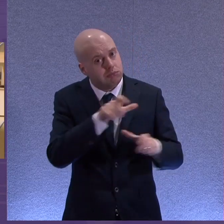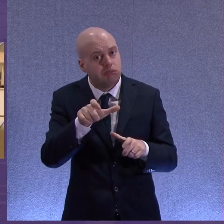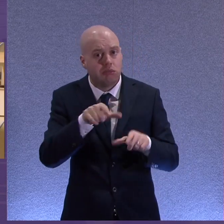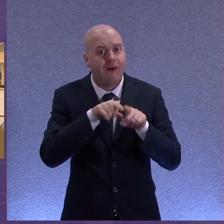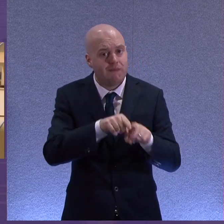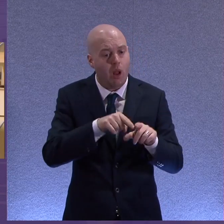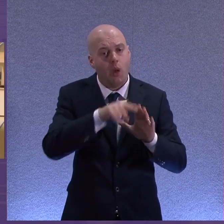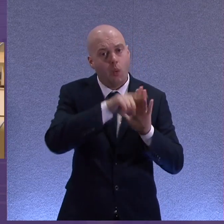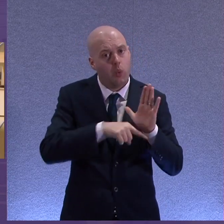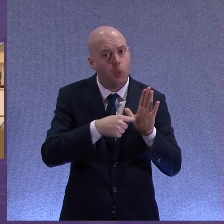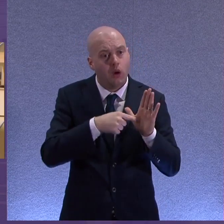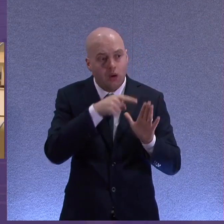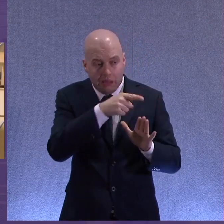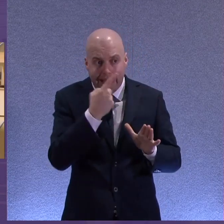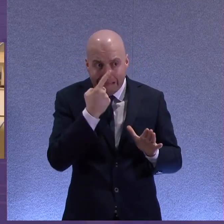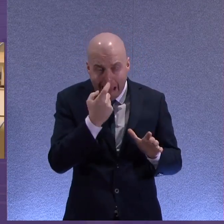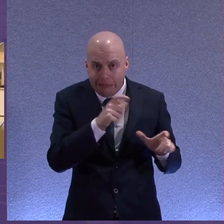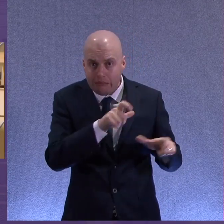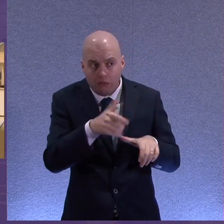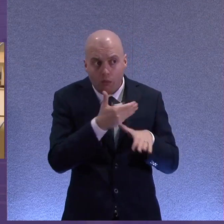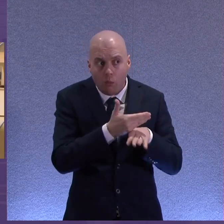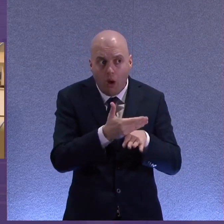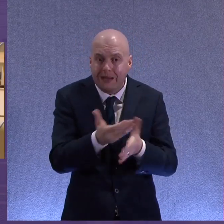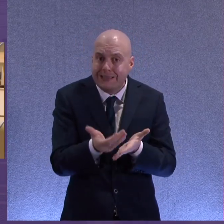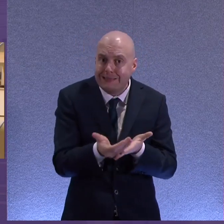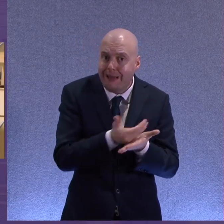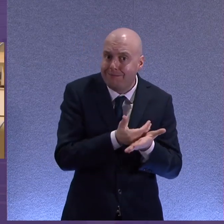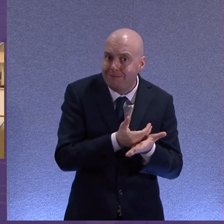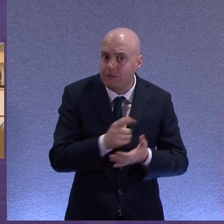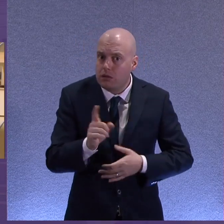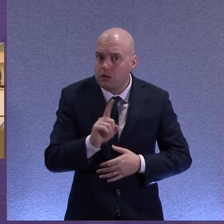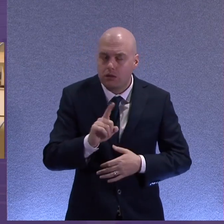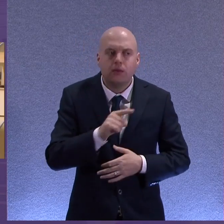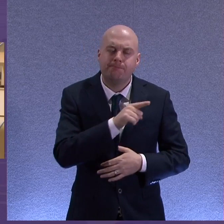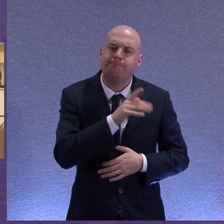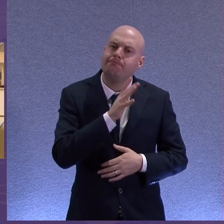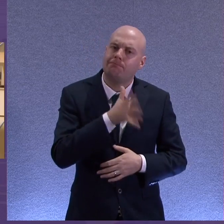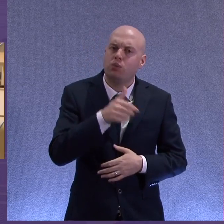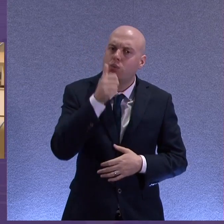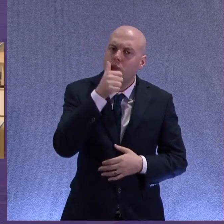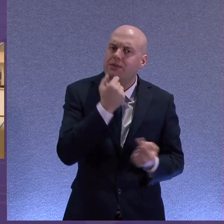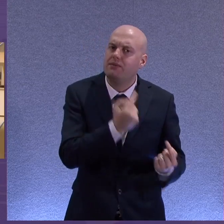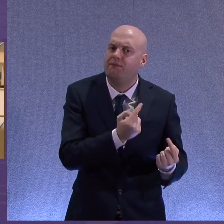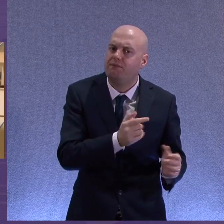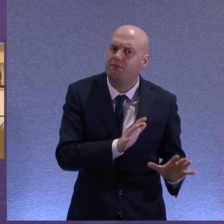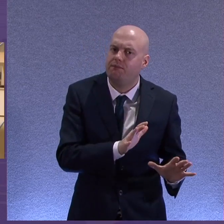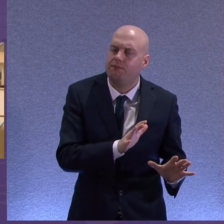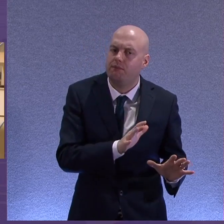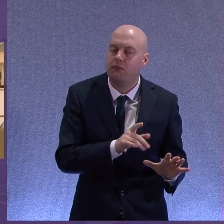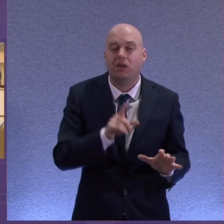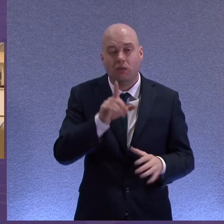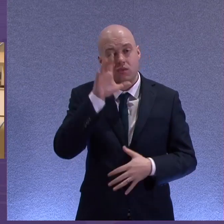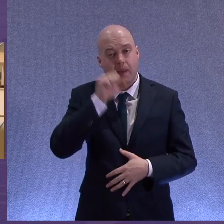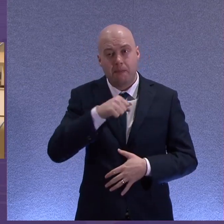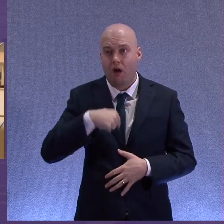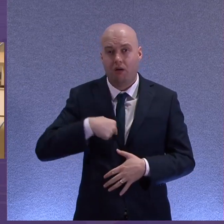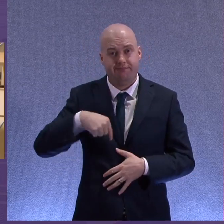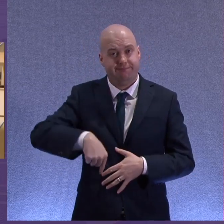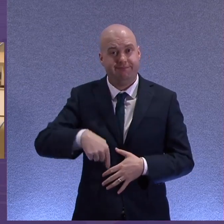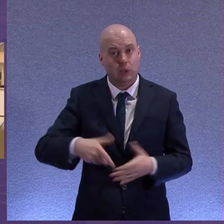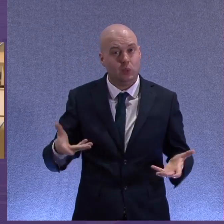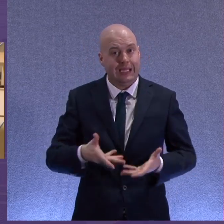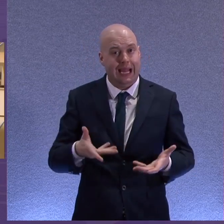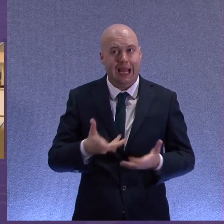be a number of specific questions. I'm certainly getting lots of them today. We will not be able to answer every single question